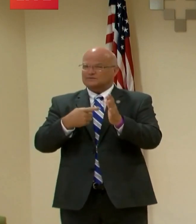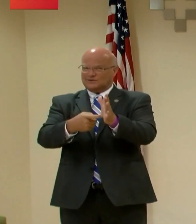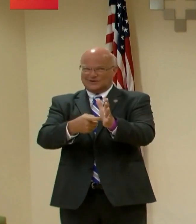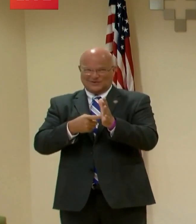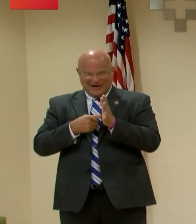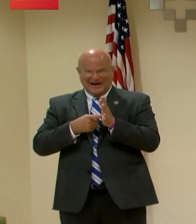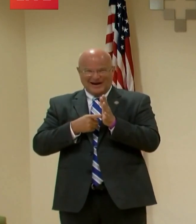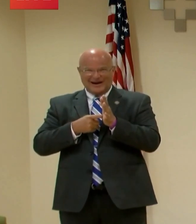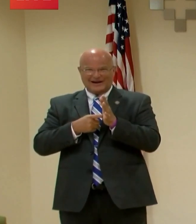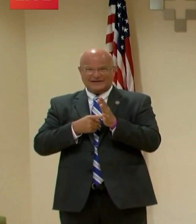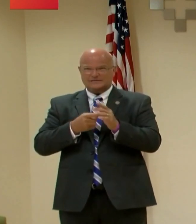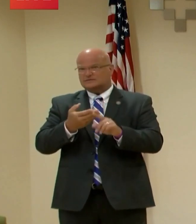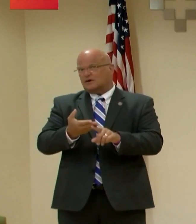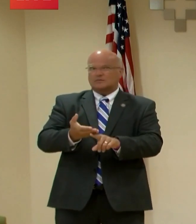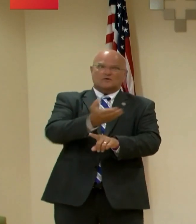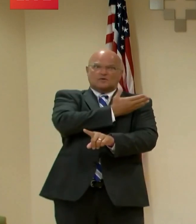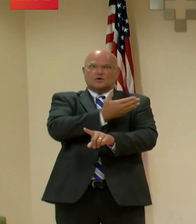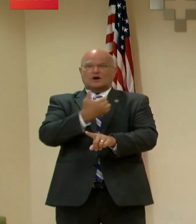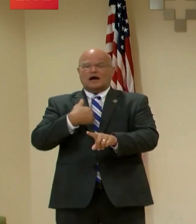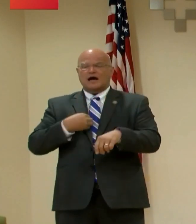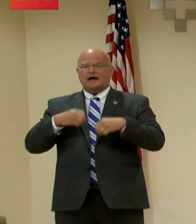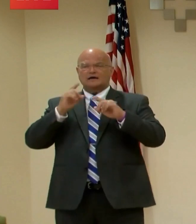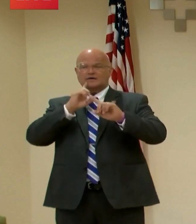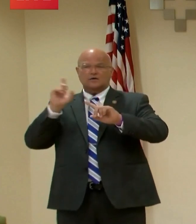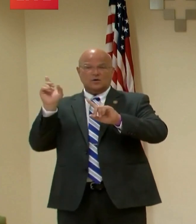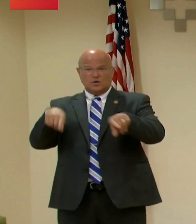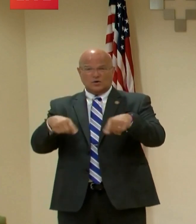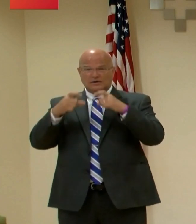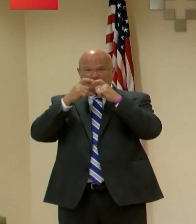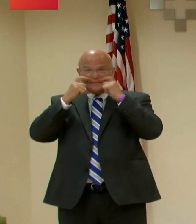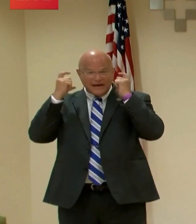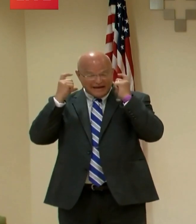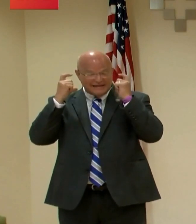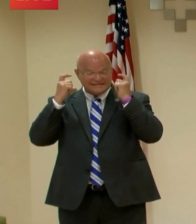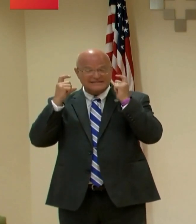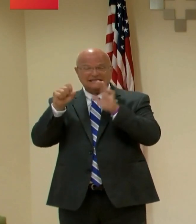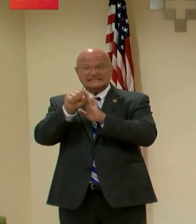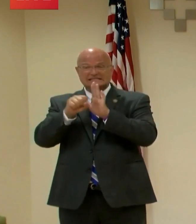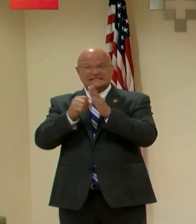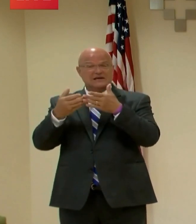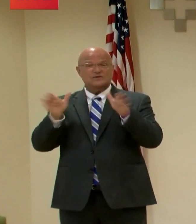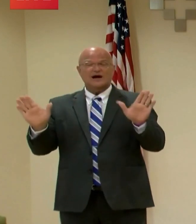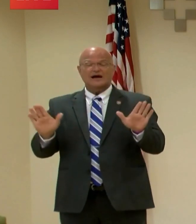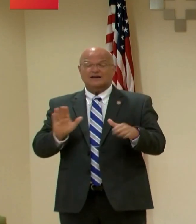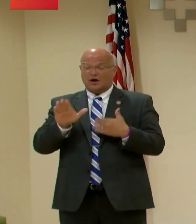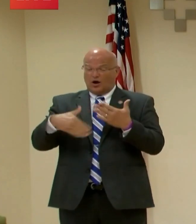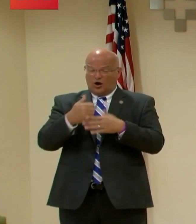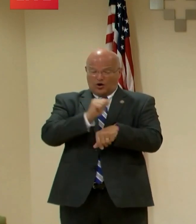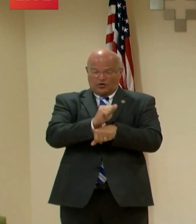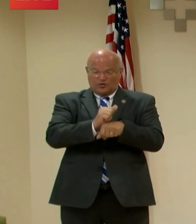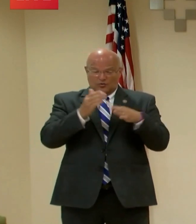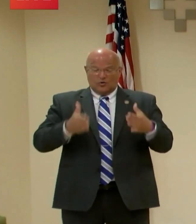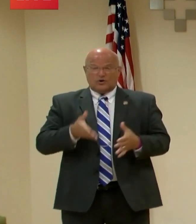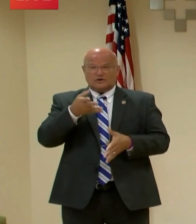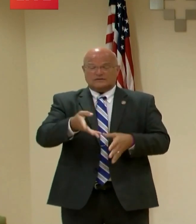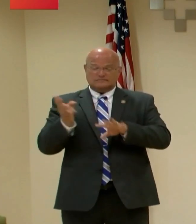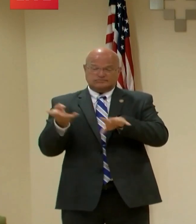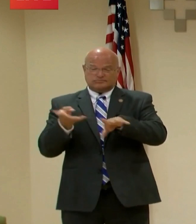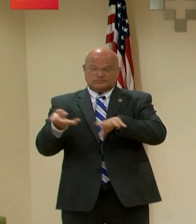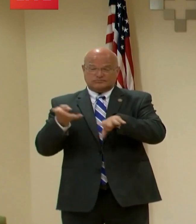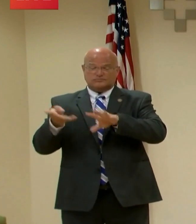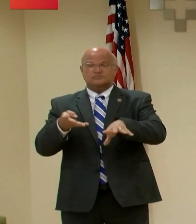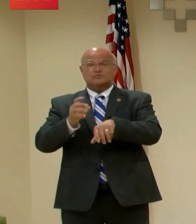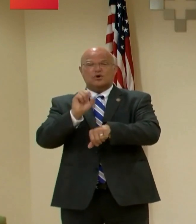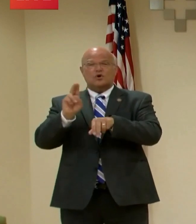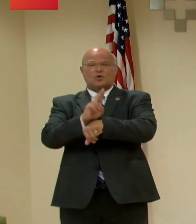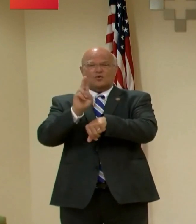required, long before I put in the mask mandate statewide, that all of the workers in the factory setting